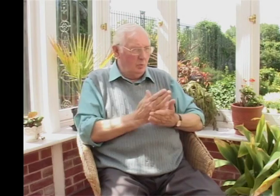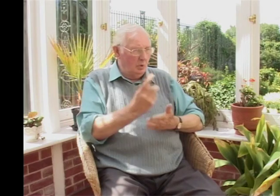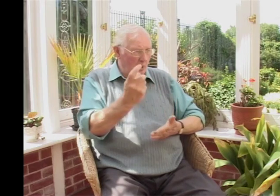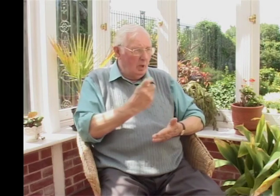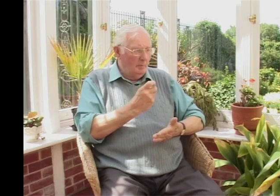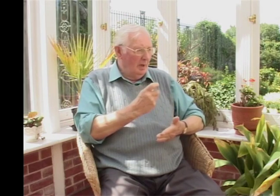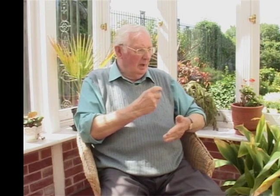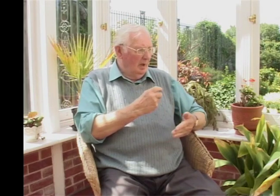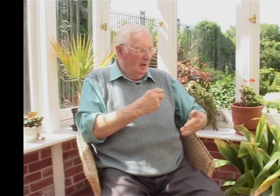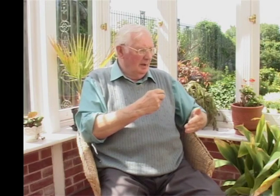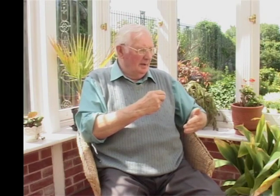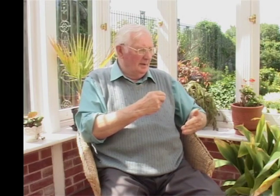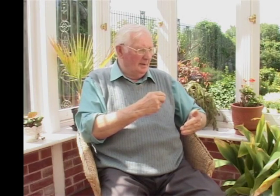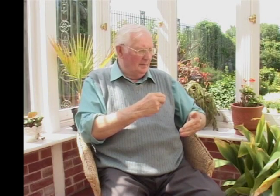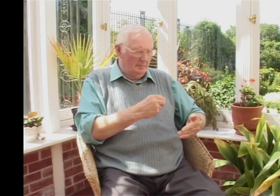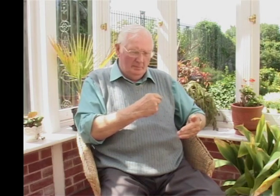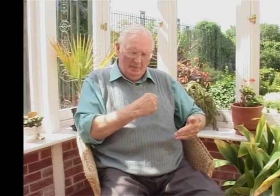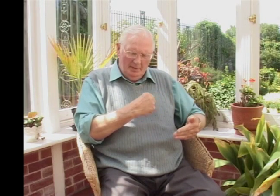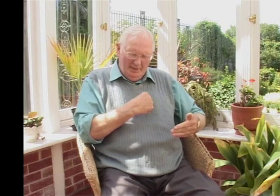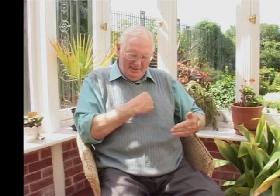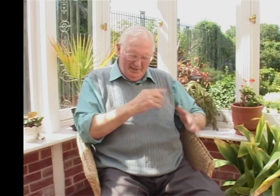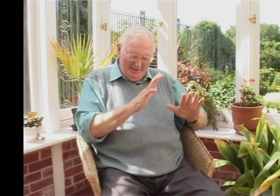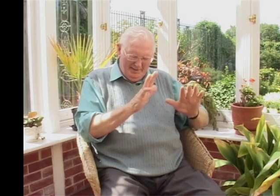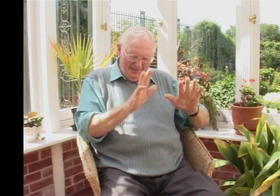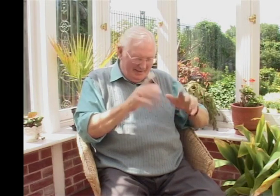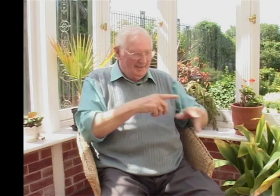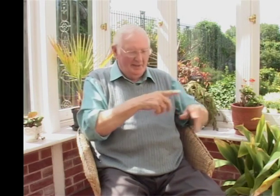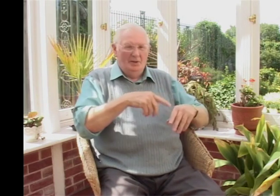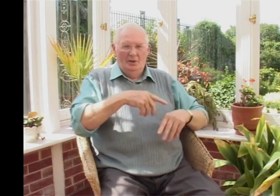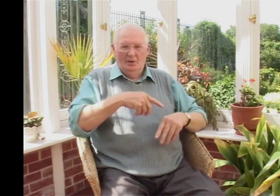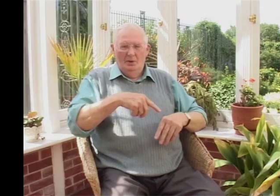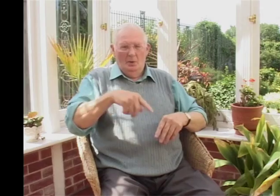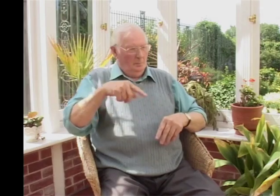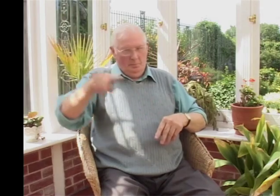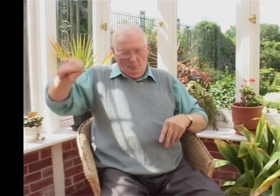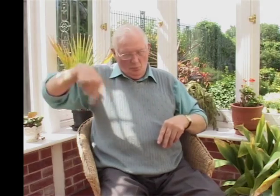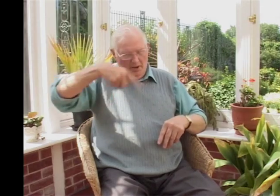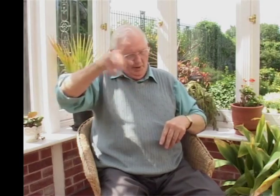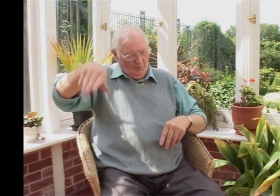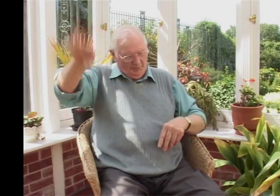say, oh, they'll be coming. No, sorry, he didn't say that. He said, I'm going out to have a look